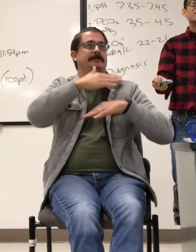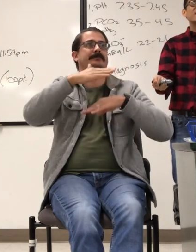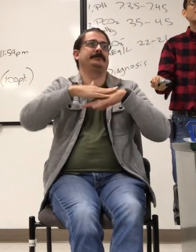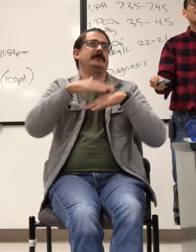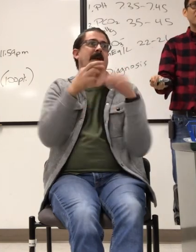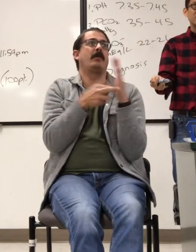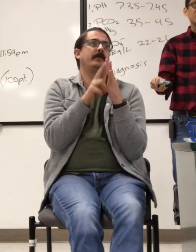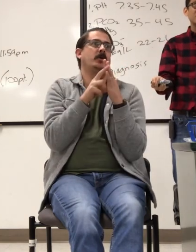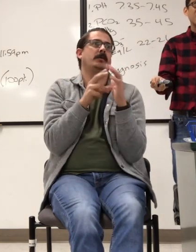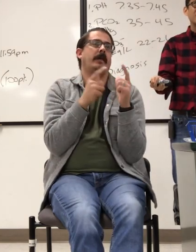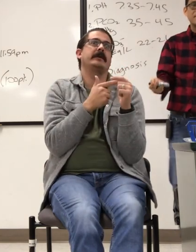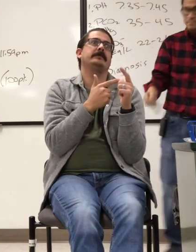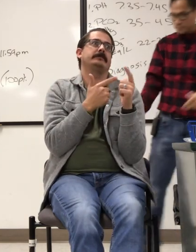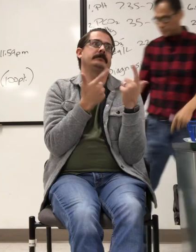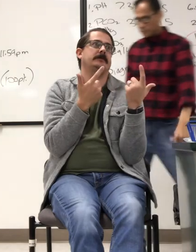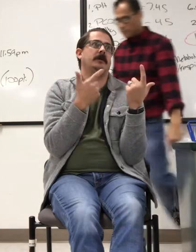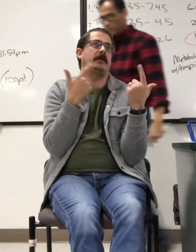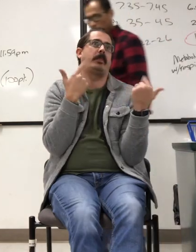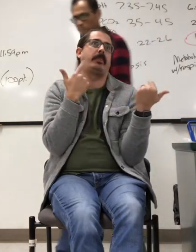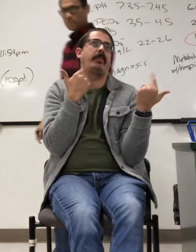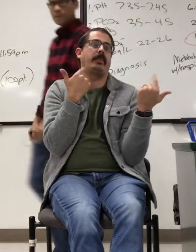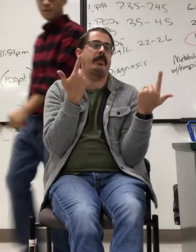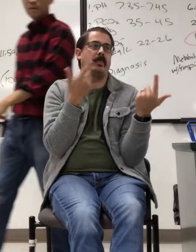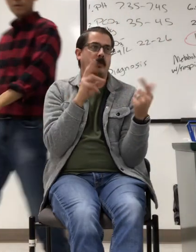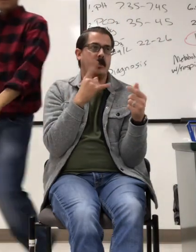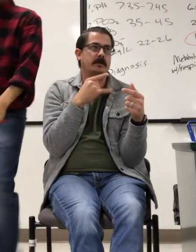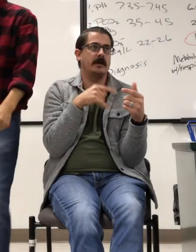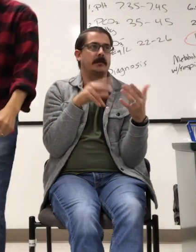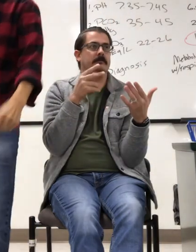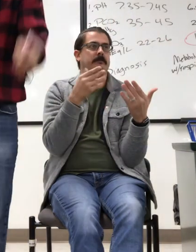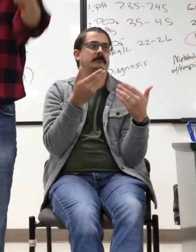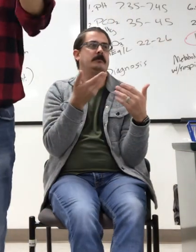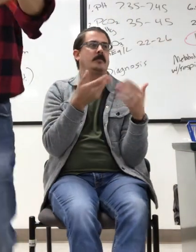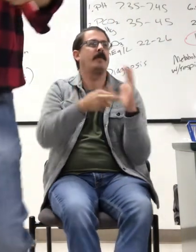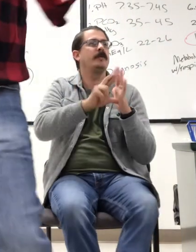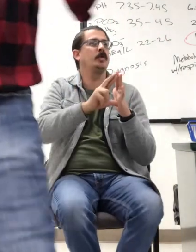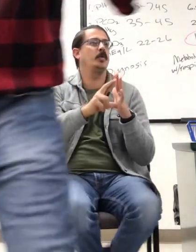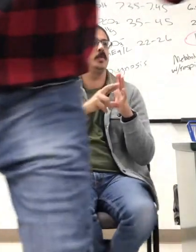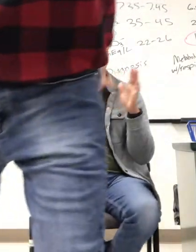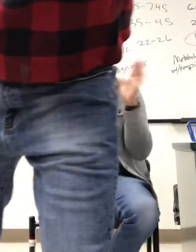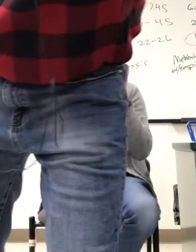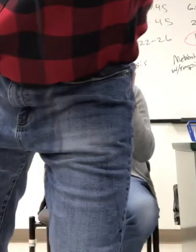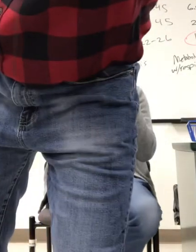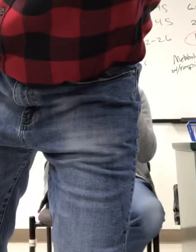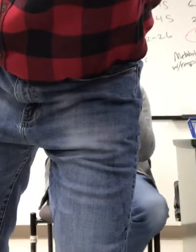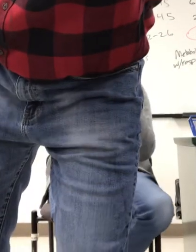instead of just sitting there, right? Turn this on.